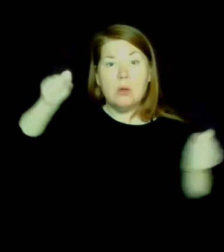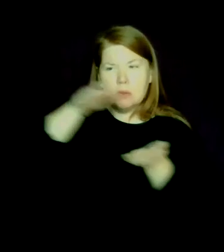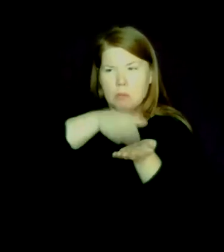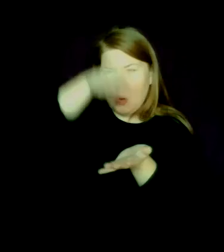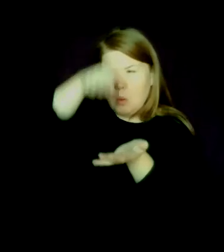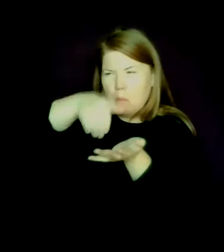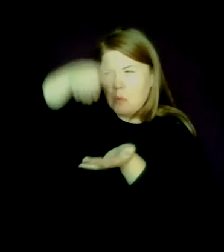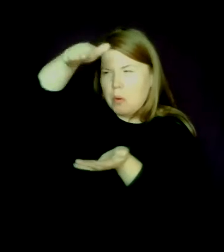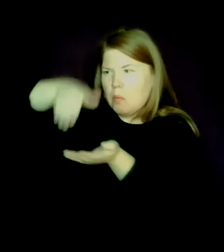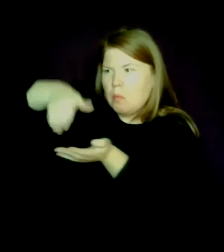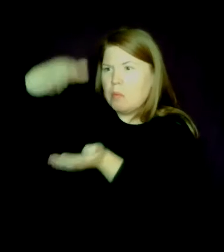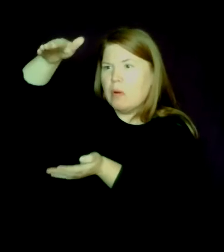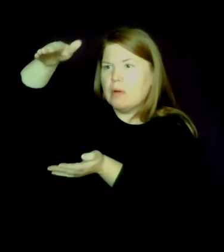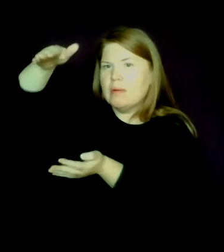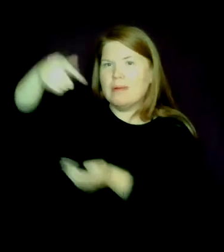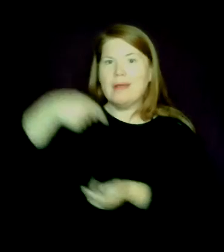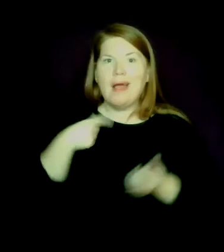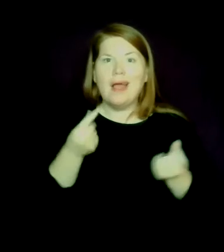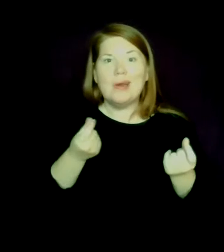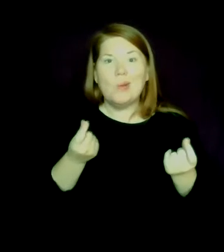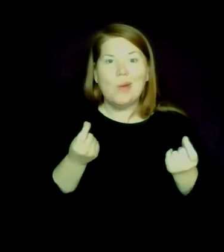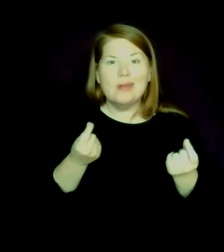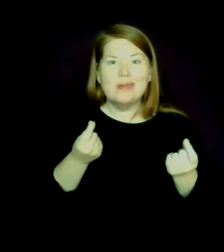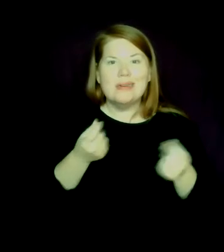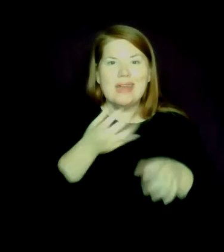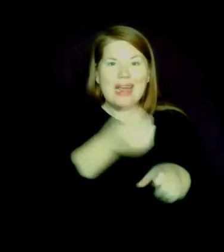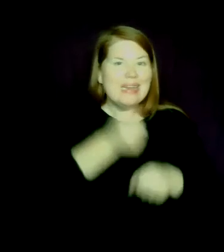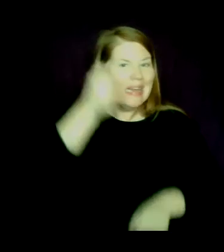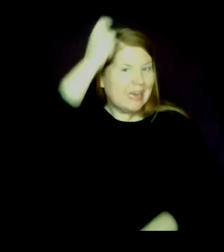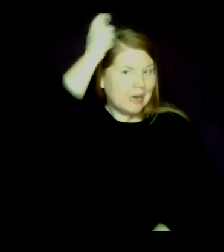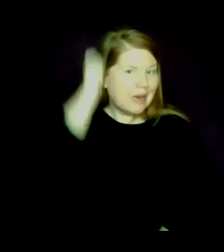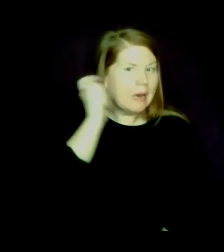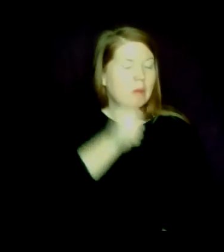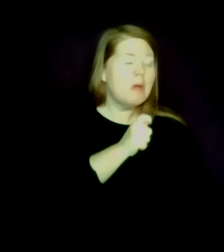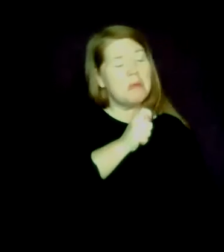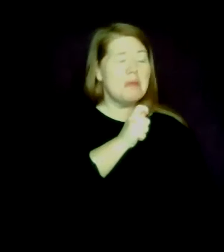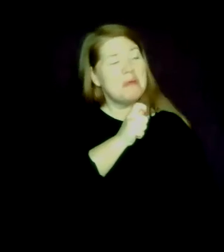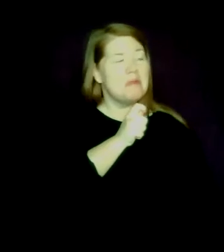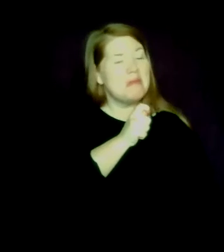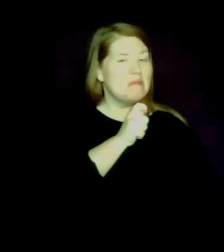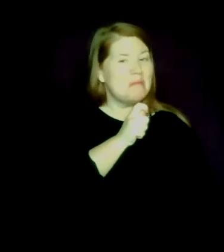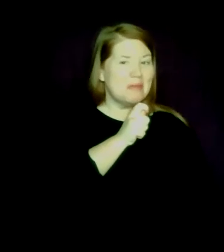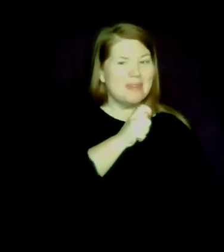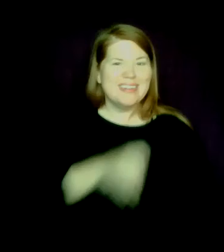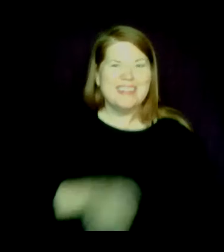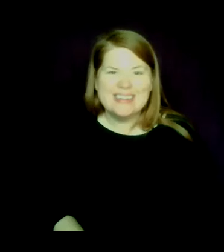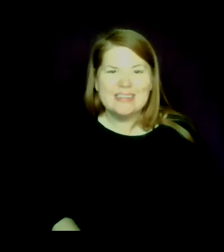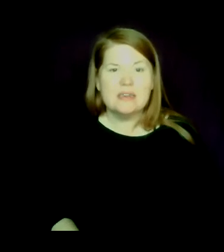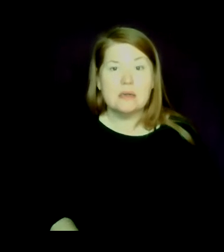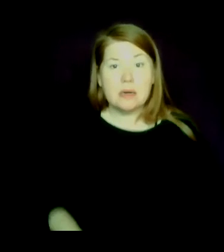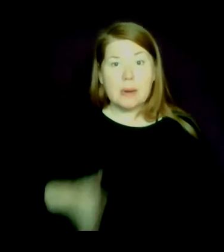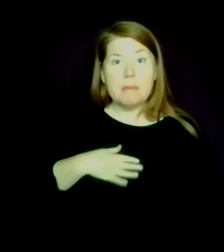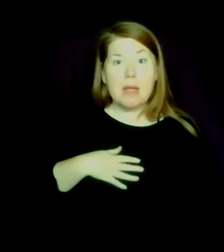microphone and pretend I'm a famous singer. I sit my dolls, Stacy and Kenya, up